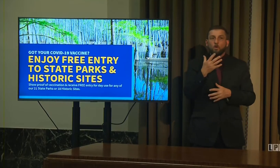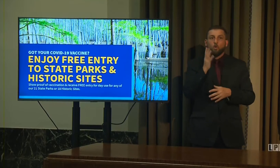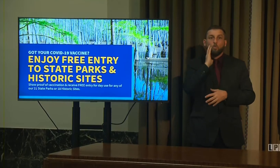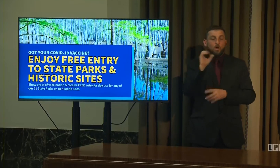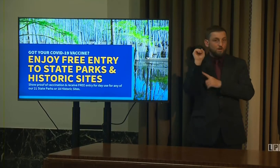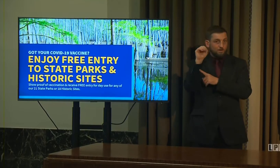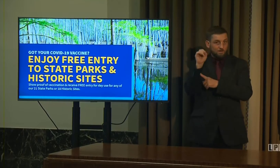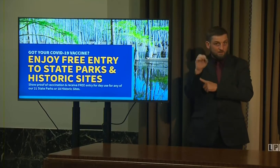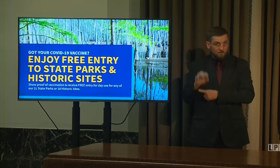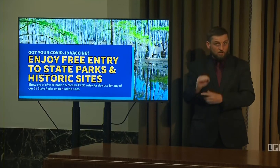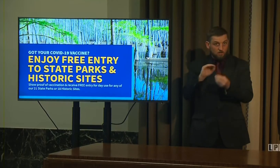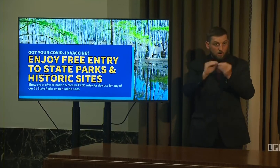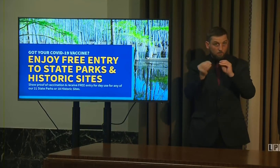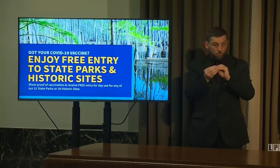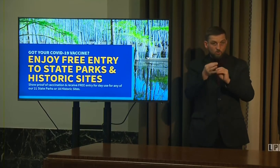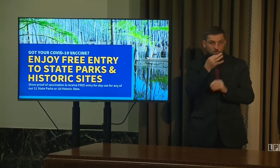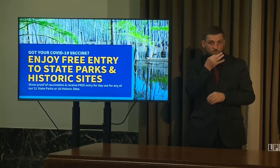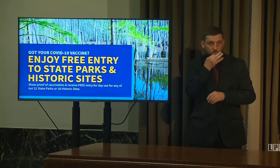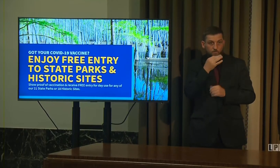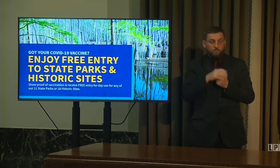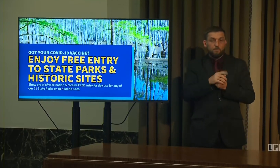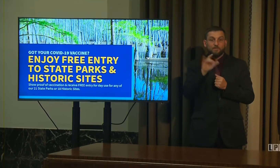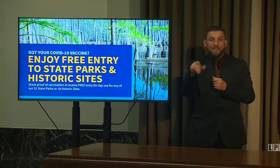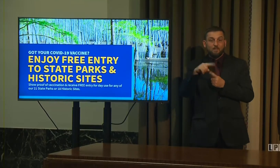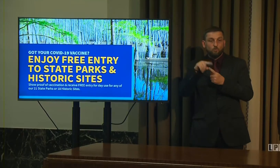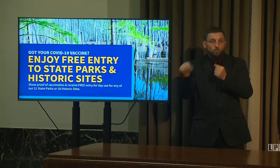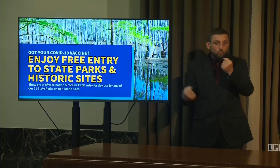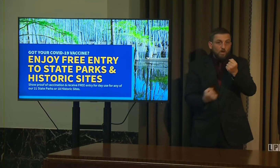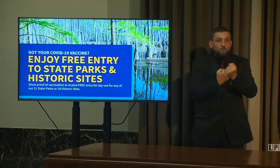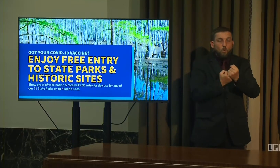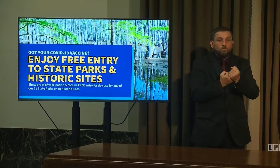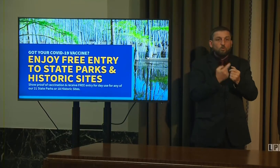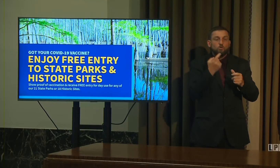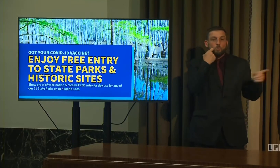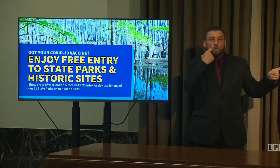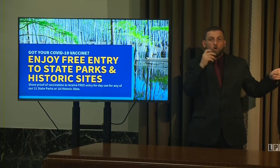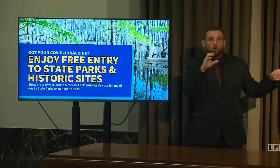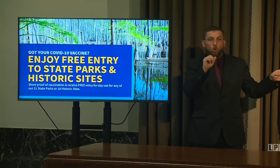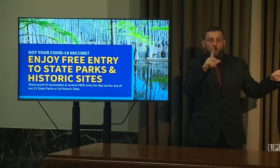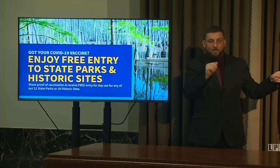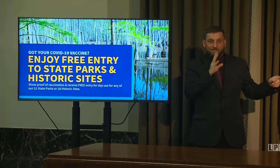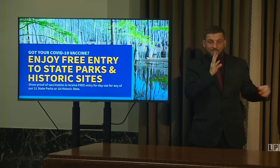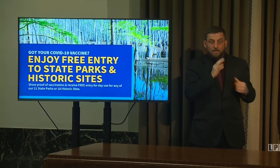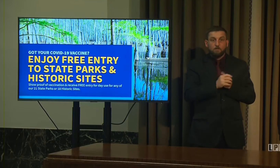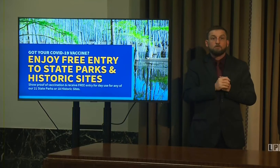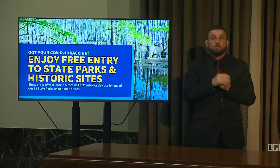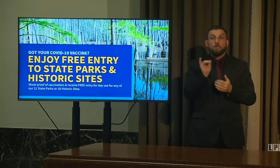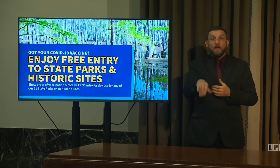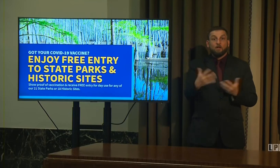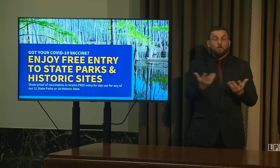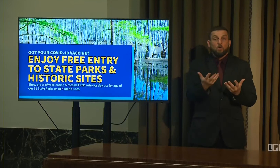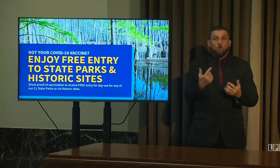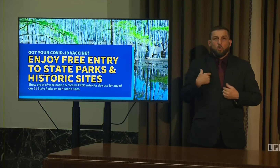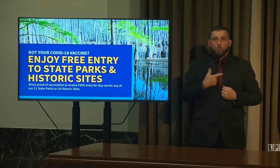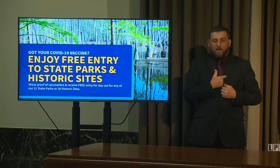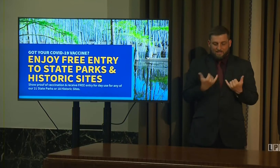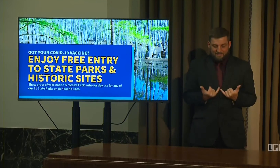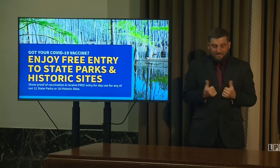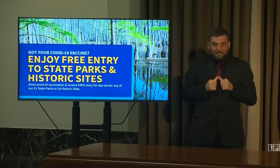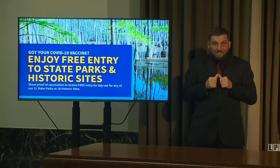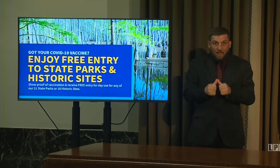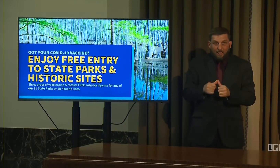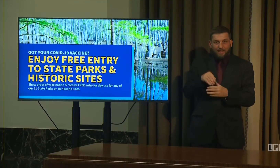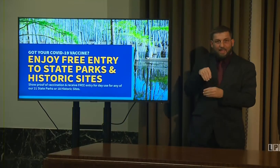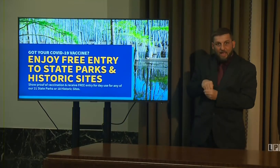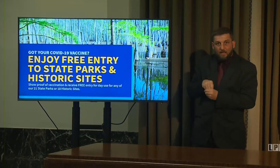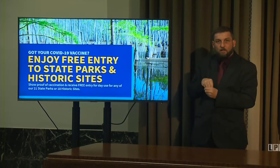in just a moment, and it reinforces what Carla said a moment ago, and that is that we are still in a pandemic. We have